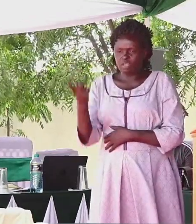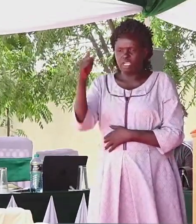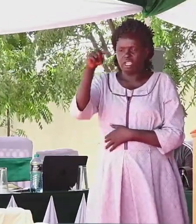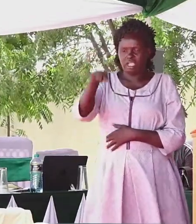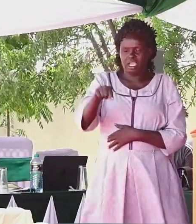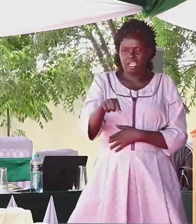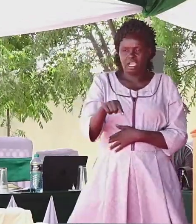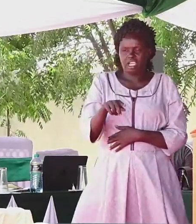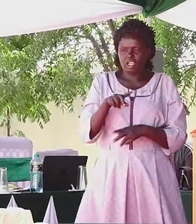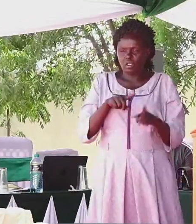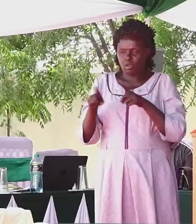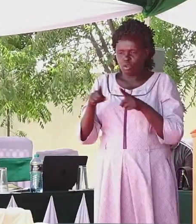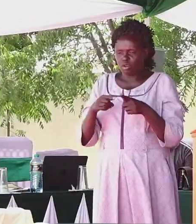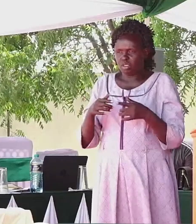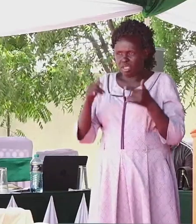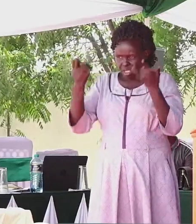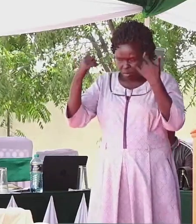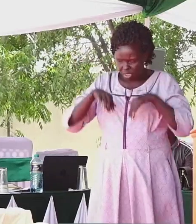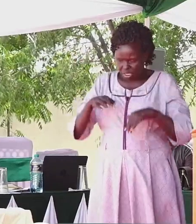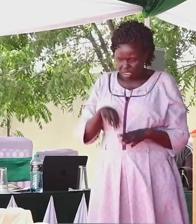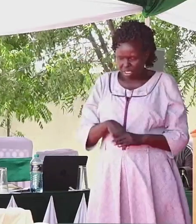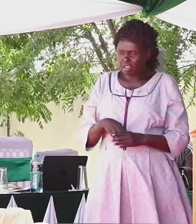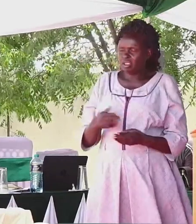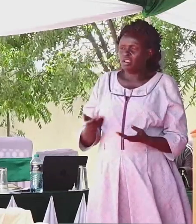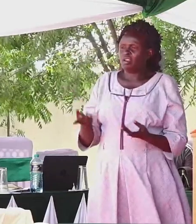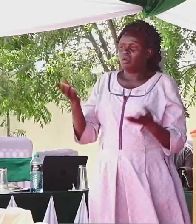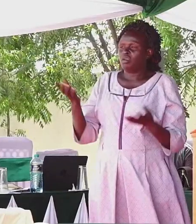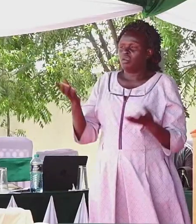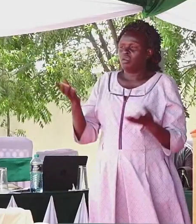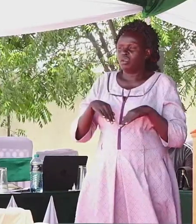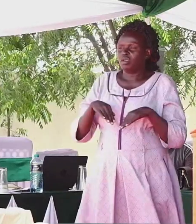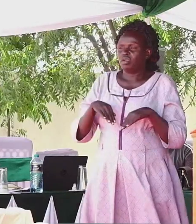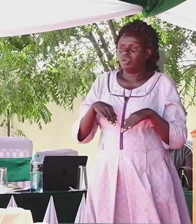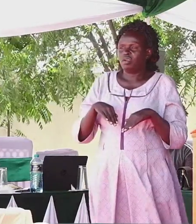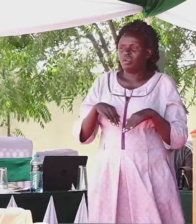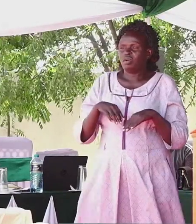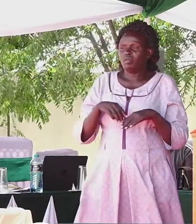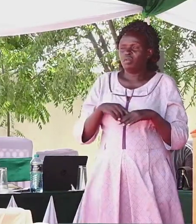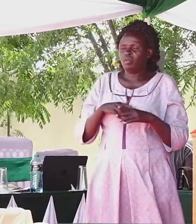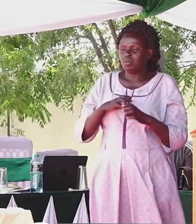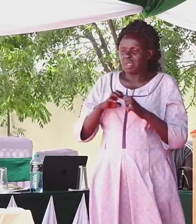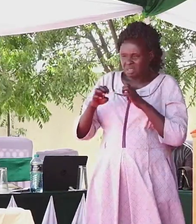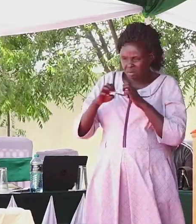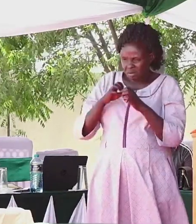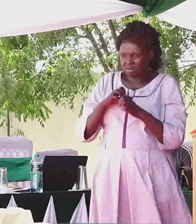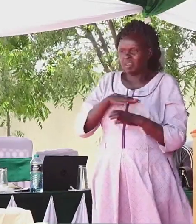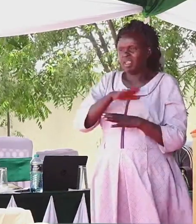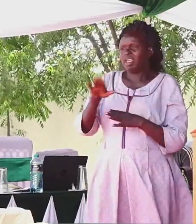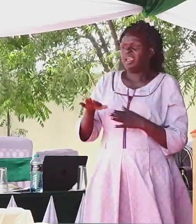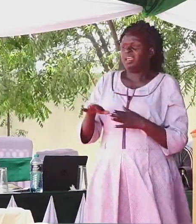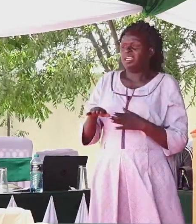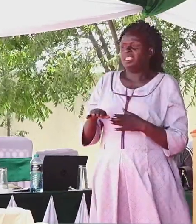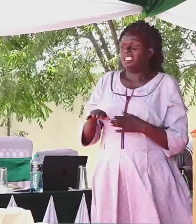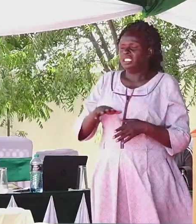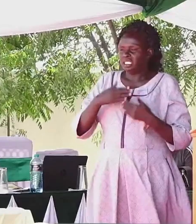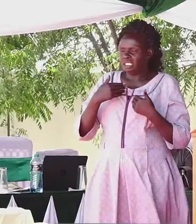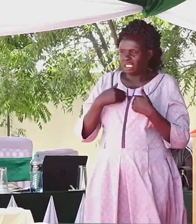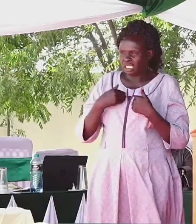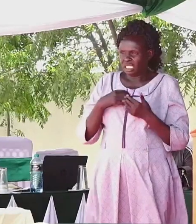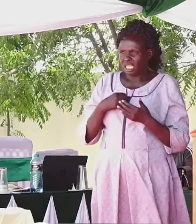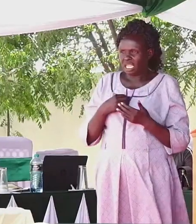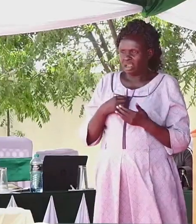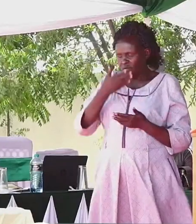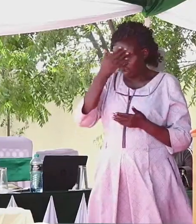that participated in this conference, and for the meticulous expression of their needs and concerns. And I hope we shall not